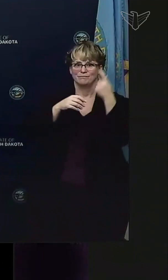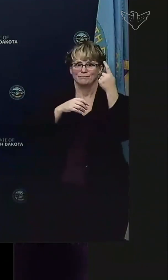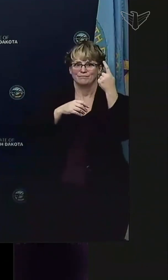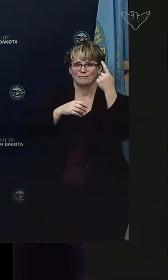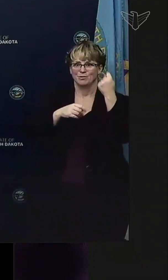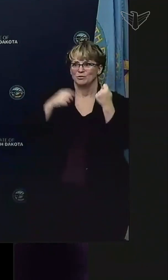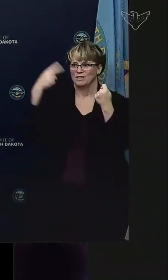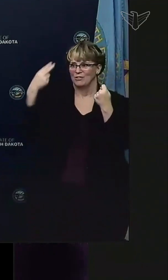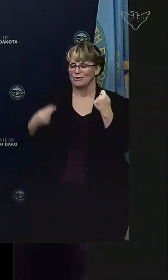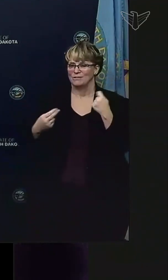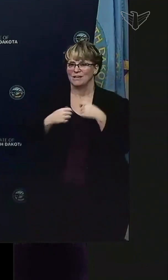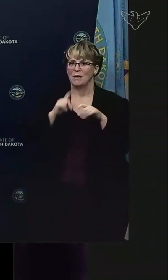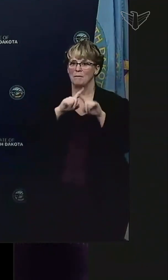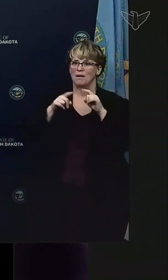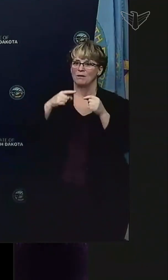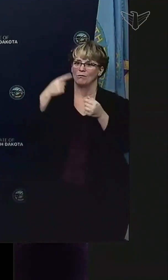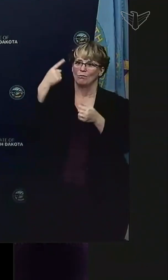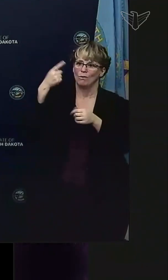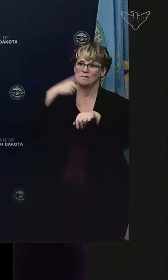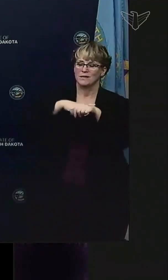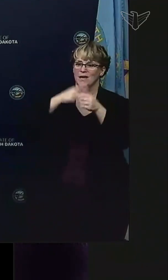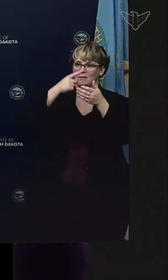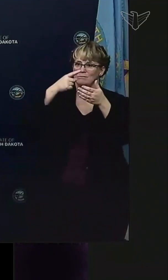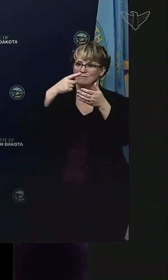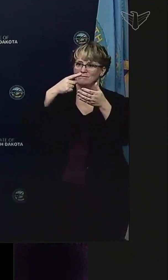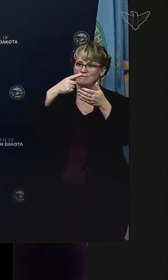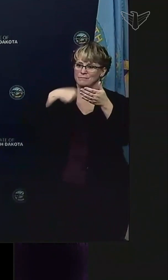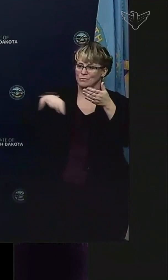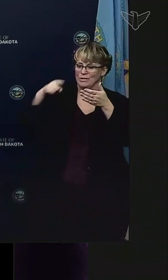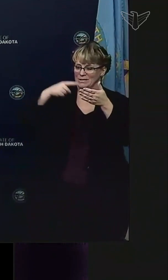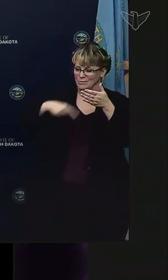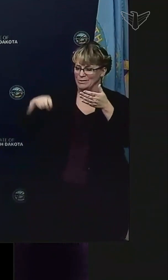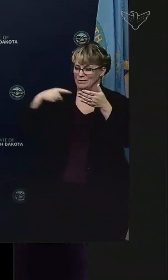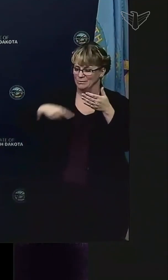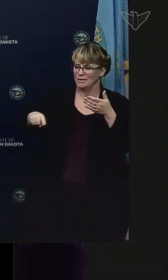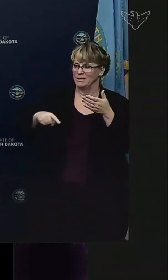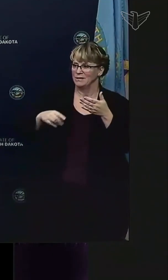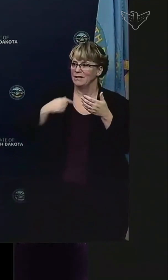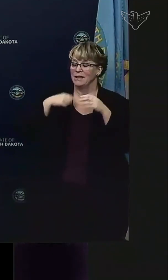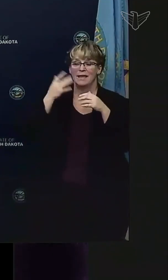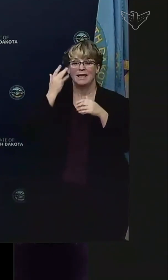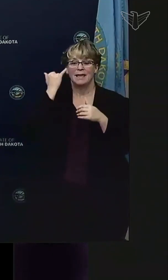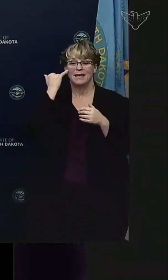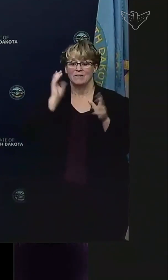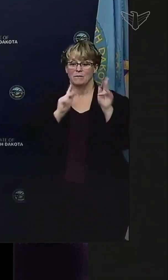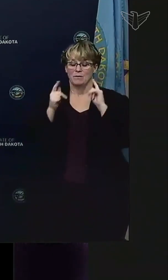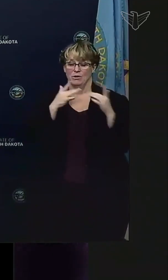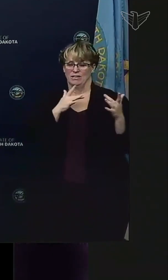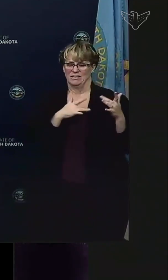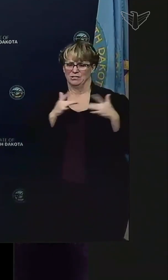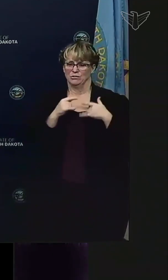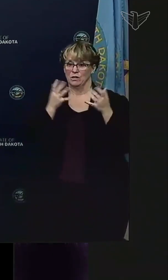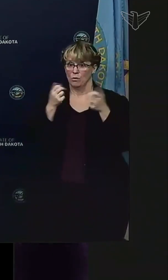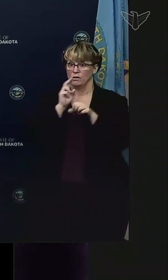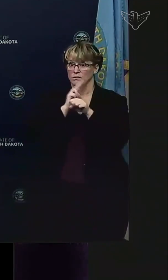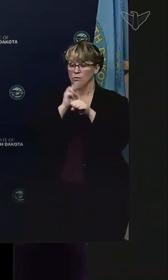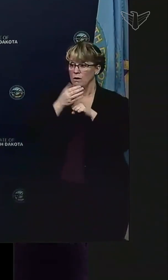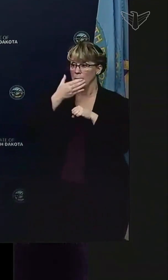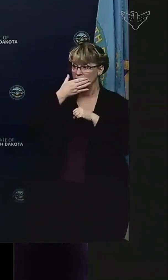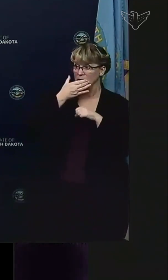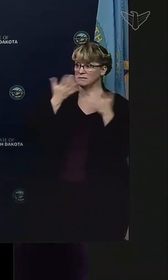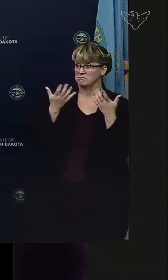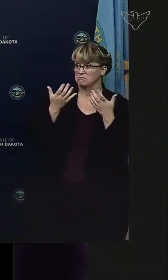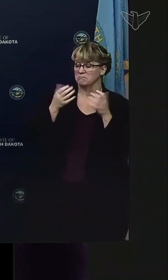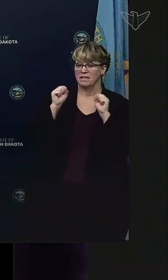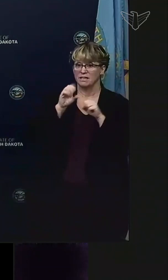exposure. But there's very practical solutions that people can take. And if they are concerned and want to mask, they can